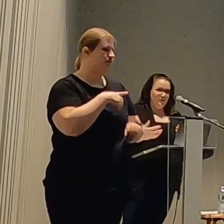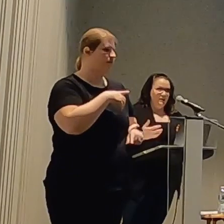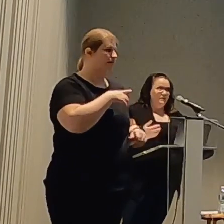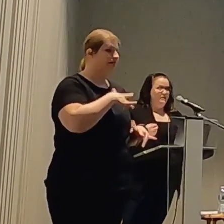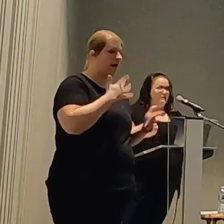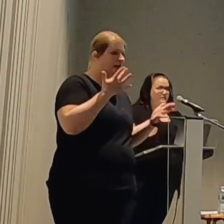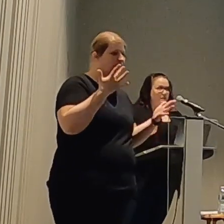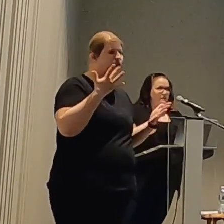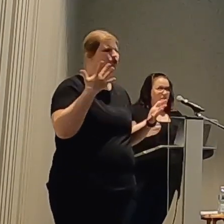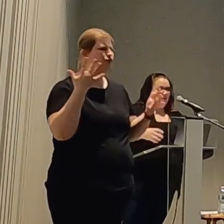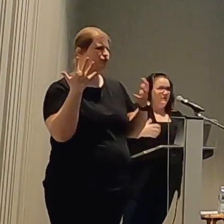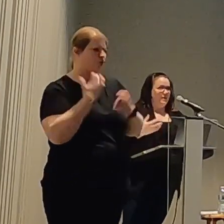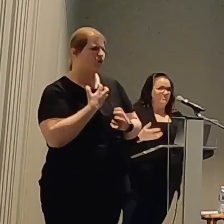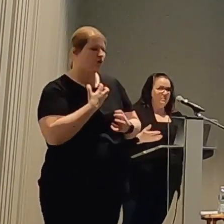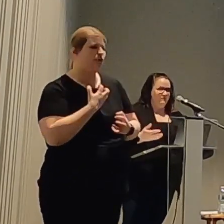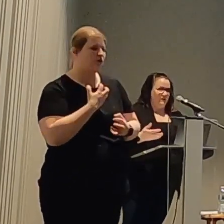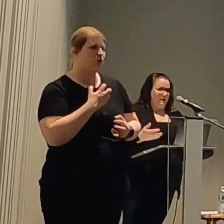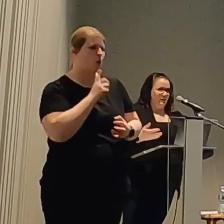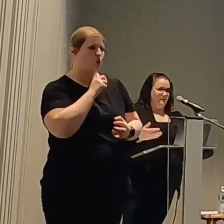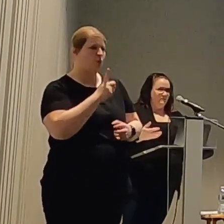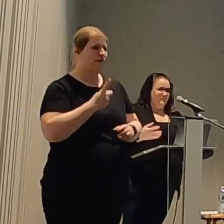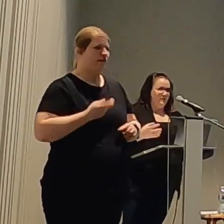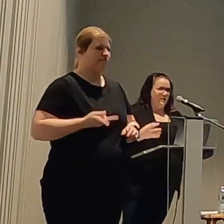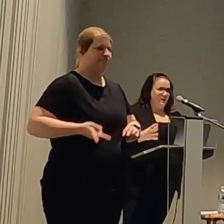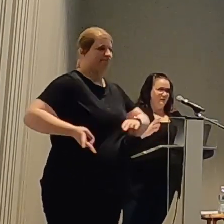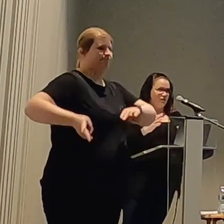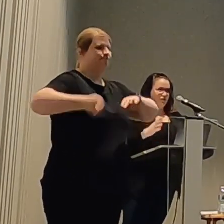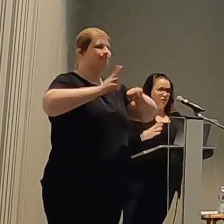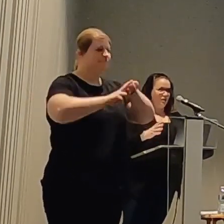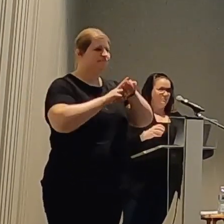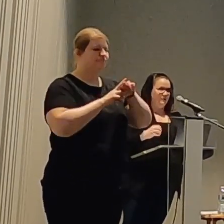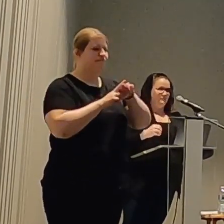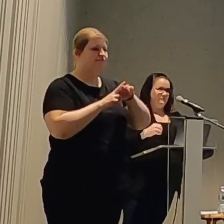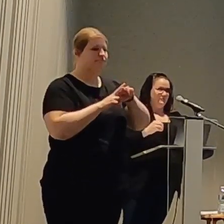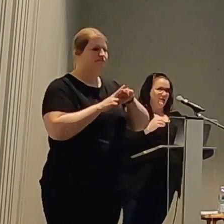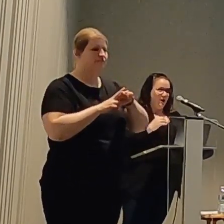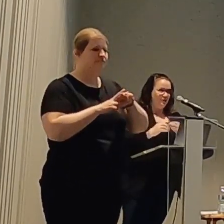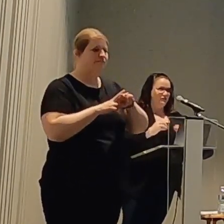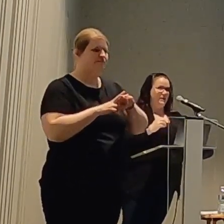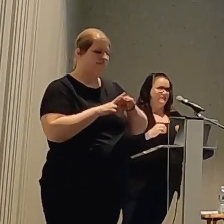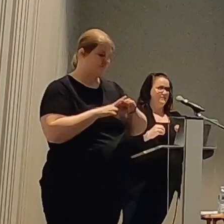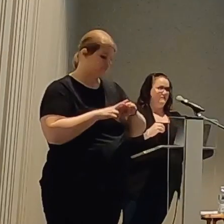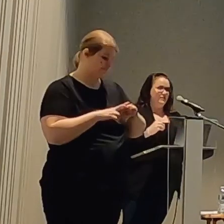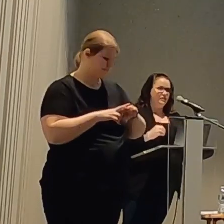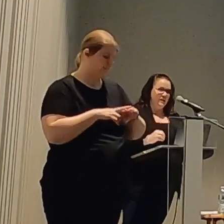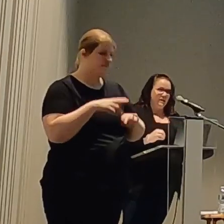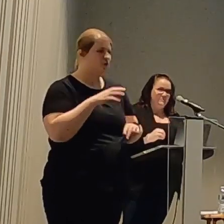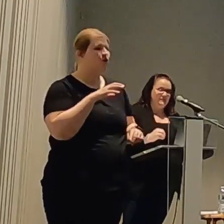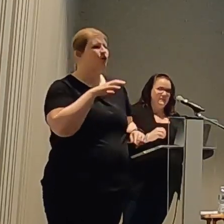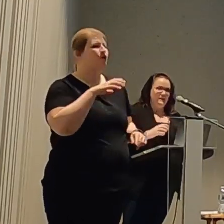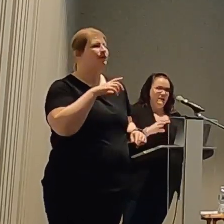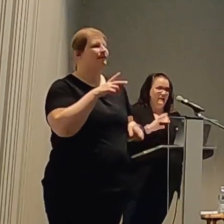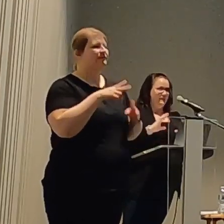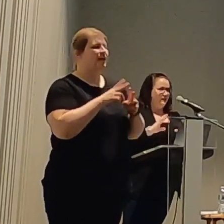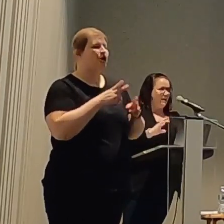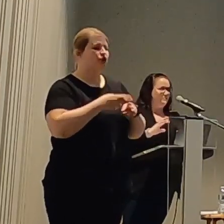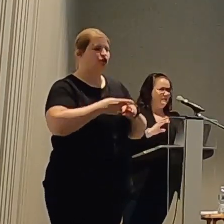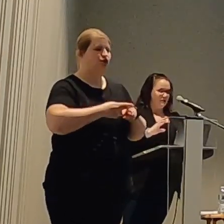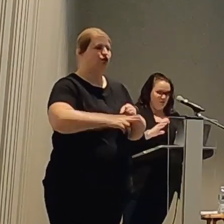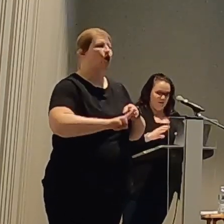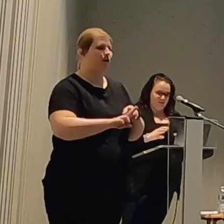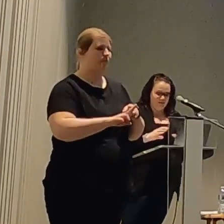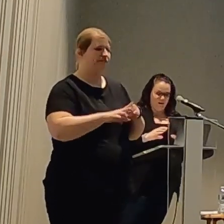dark, kind of amplify the sharp contrast of the shapes